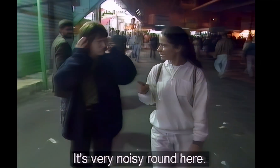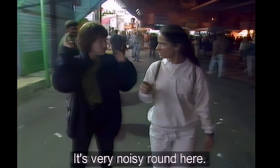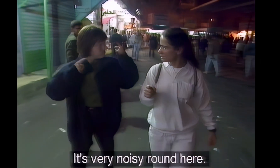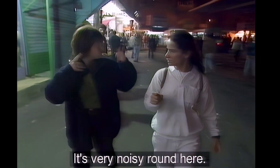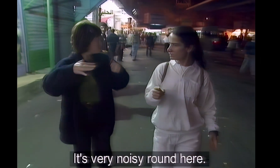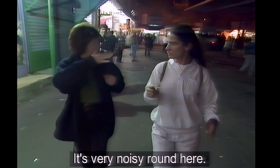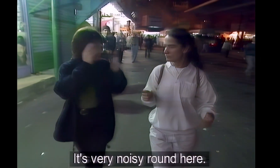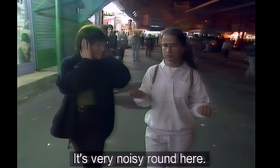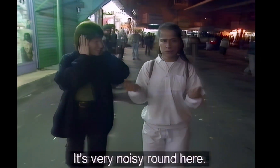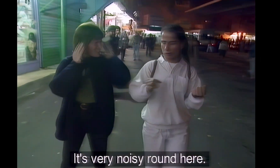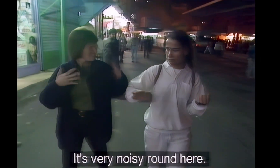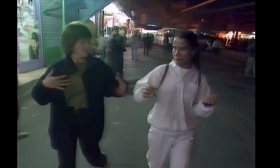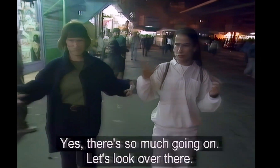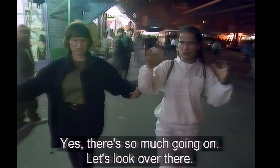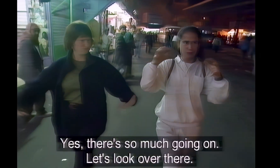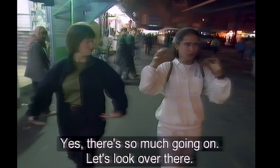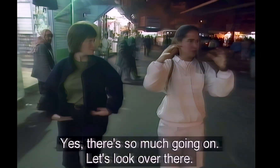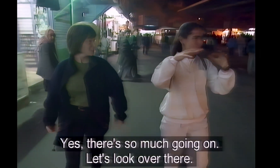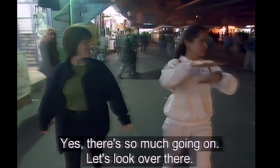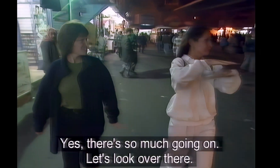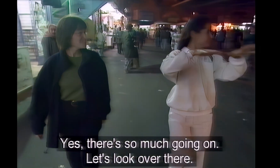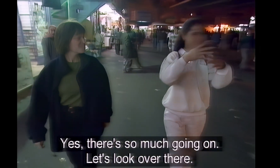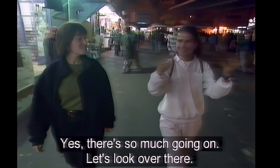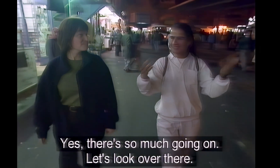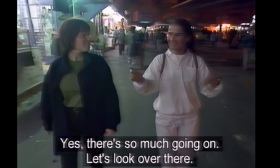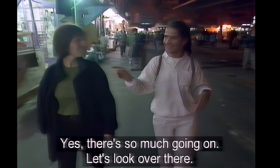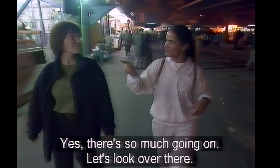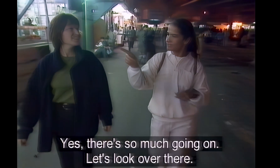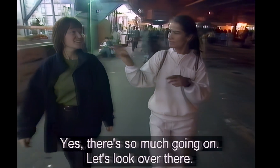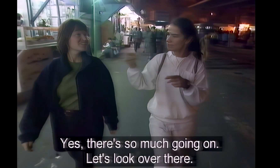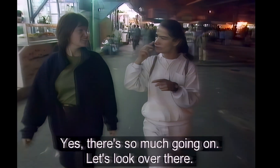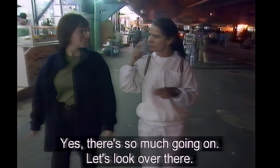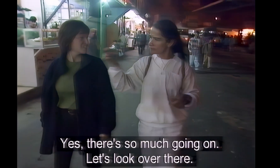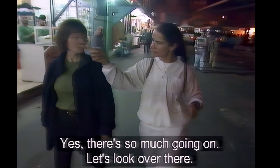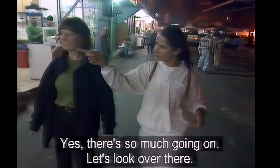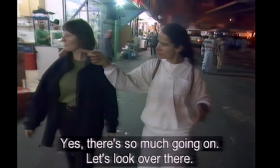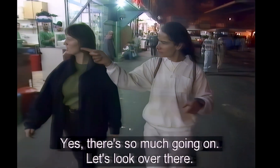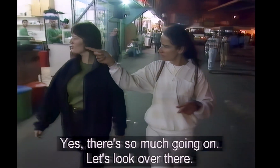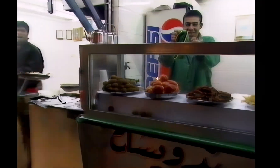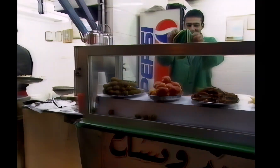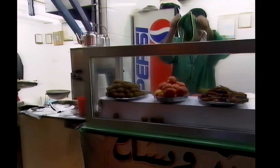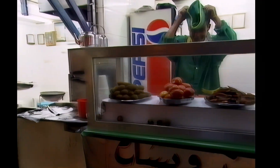Very noisy round here. Yeah, there's so much going on. It's always noisy. Do you want to look over there?